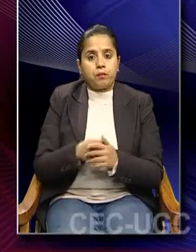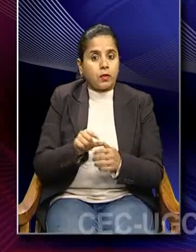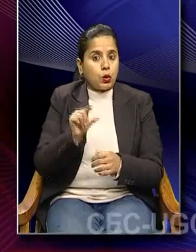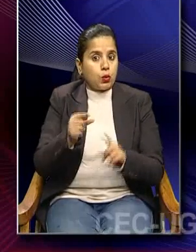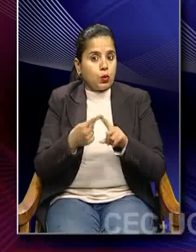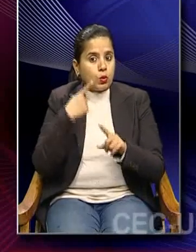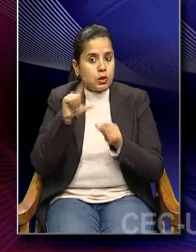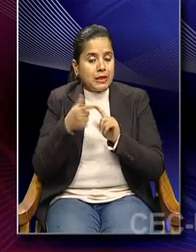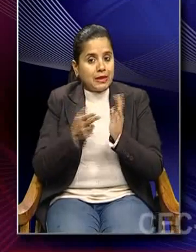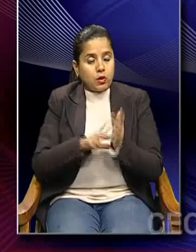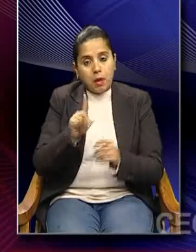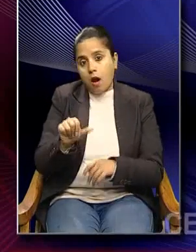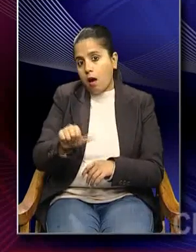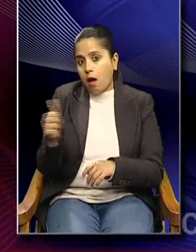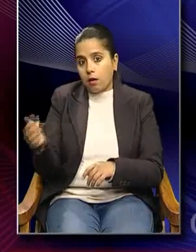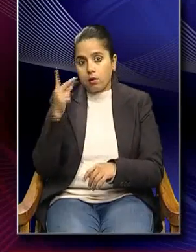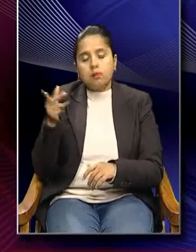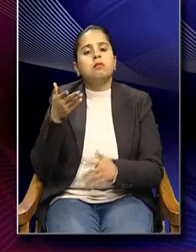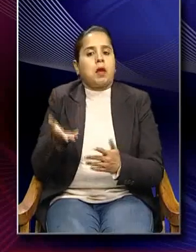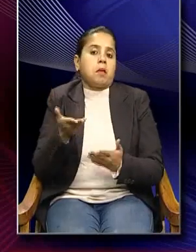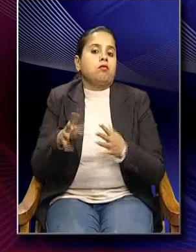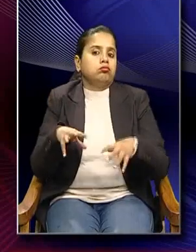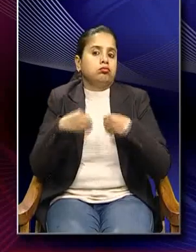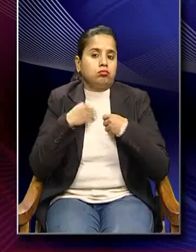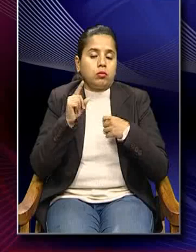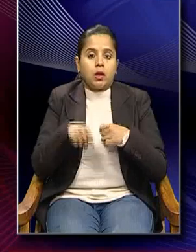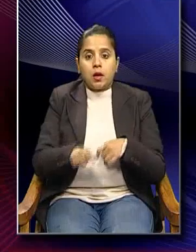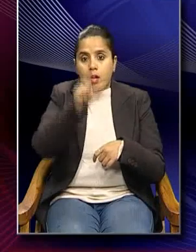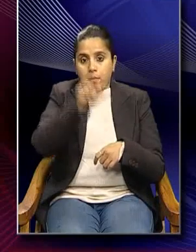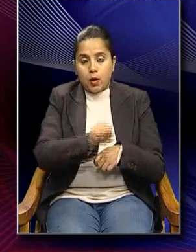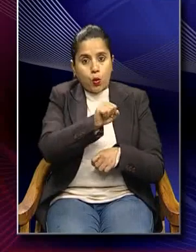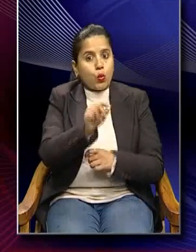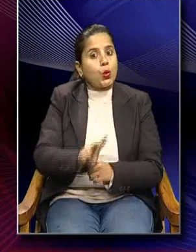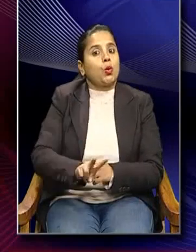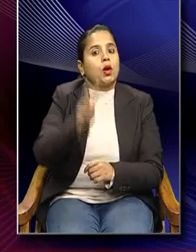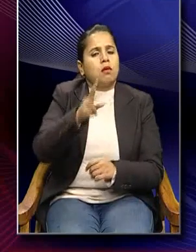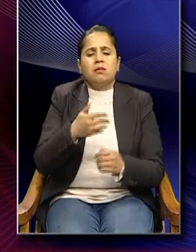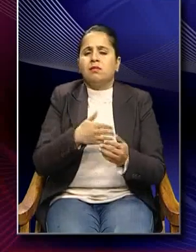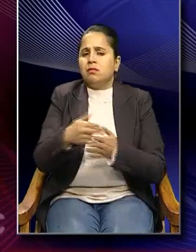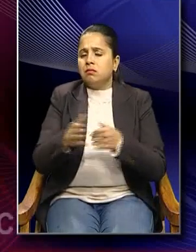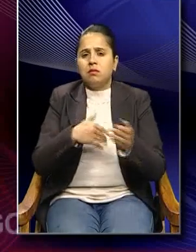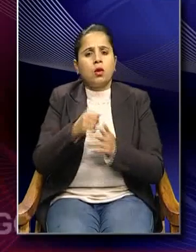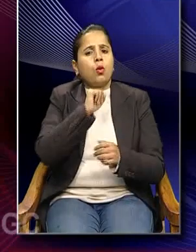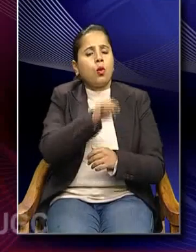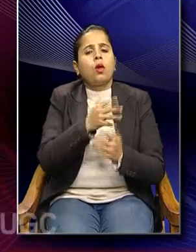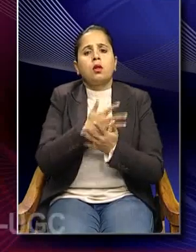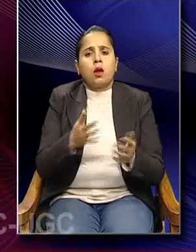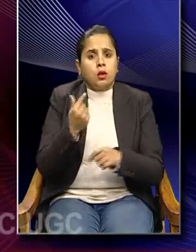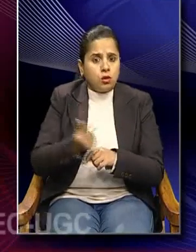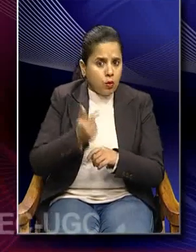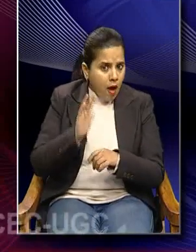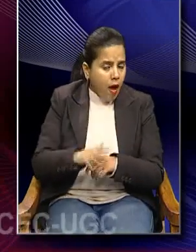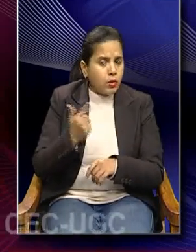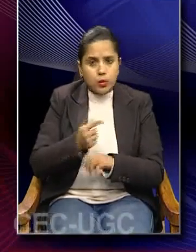Utilitarian, on the other hand, would admit that the individual value, no matter what the source of that value